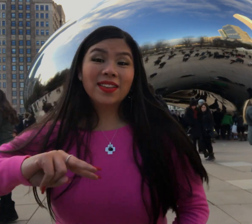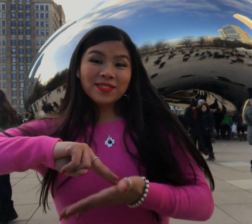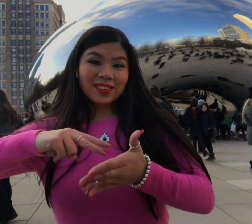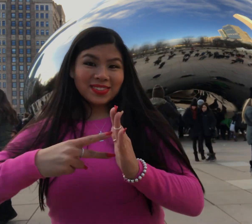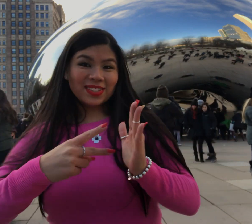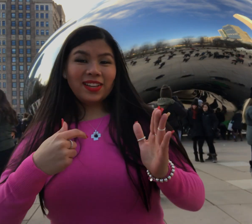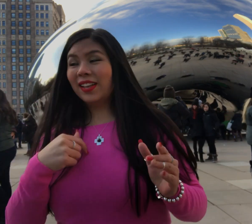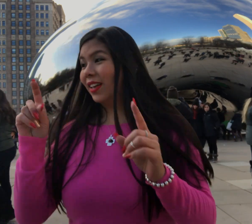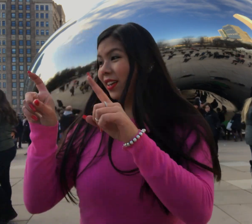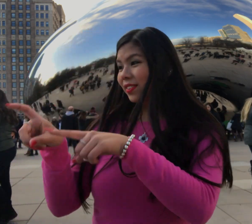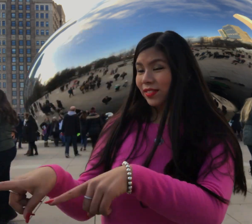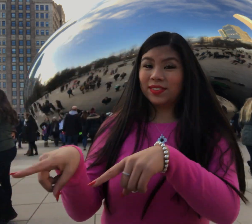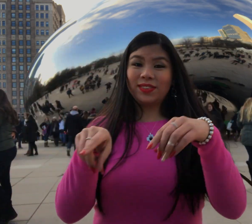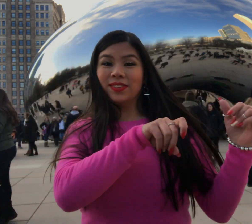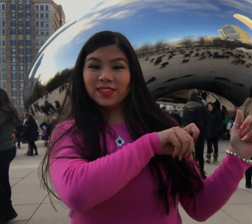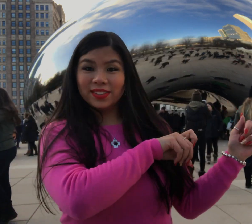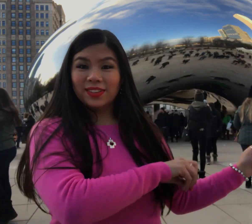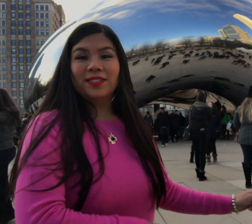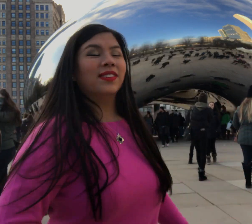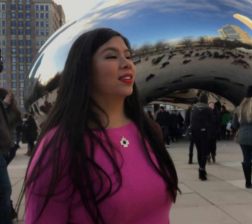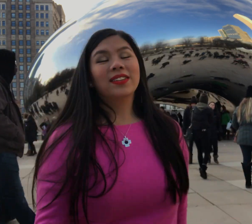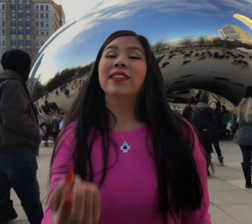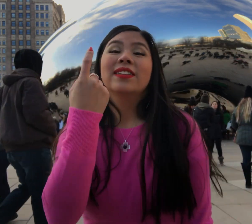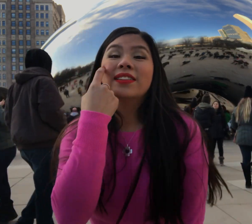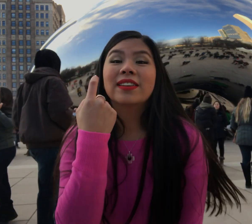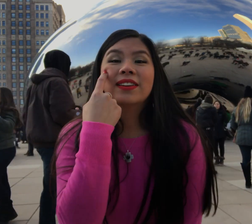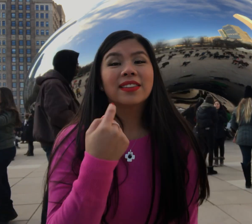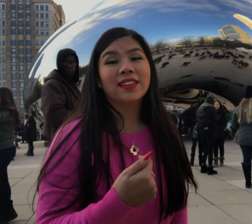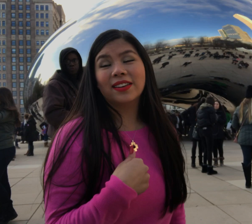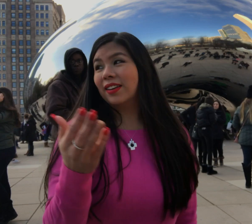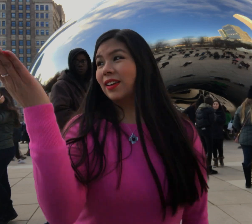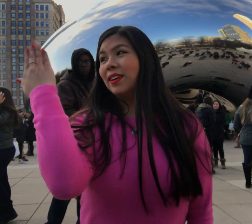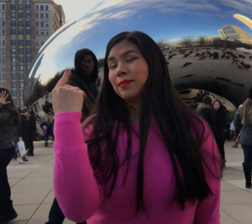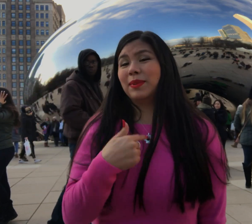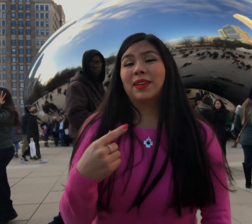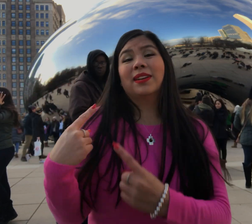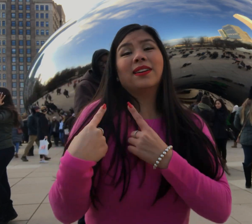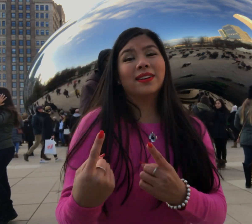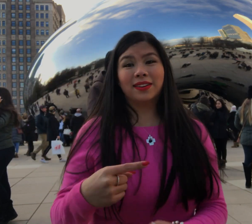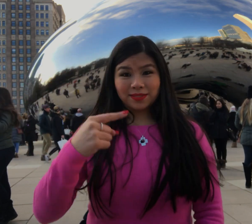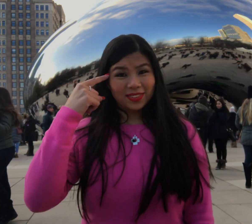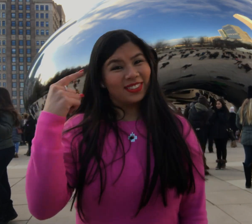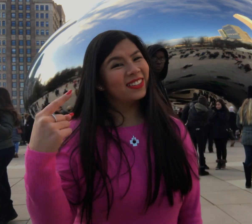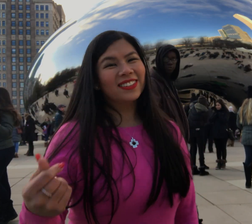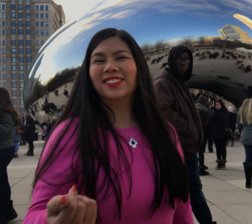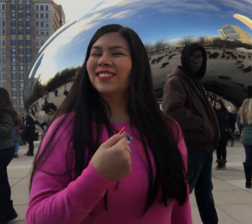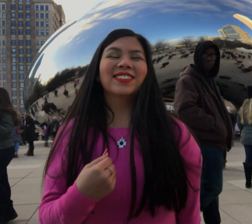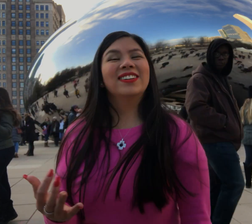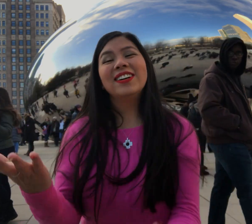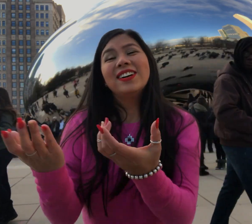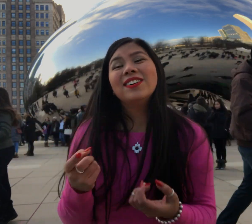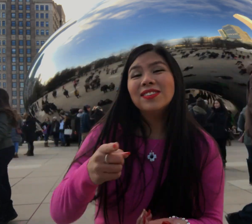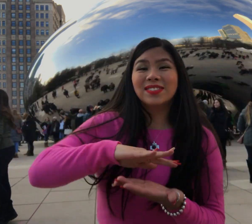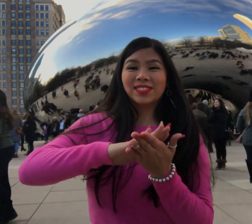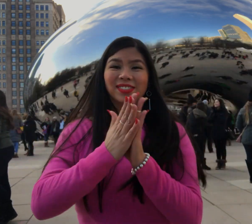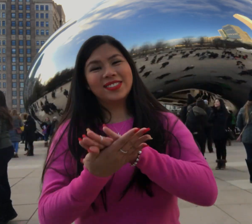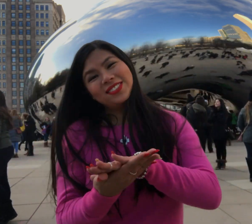that means I'll have to leave Lately, I've been, I've been thinking I want you to